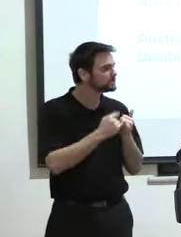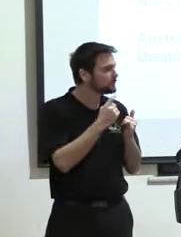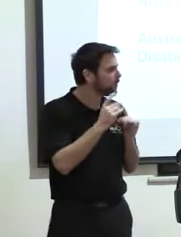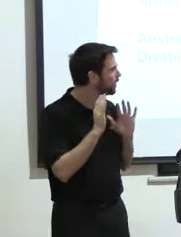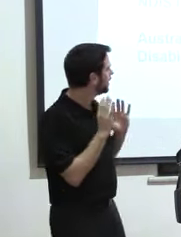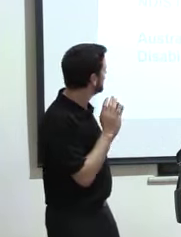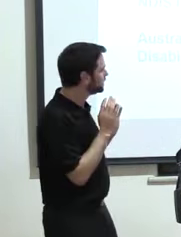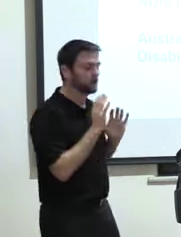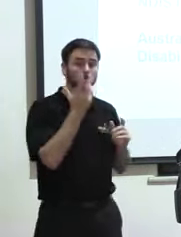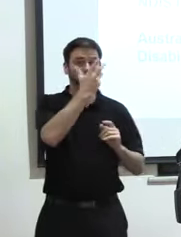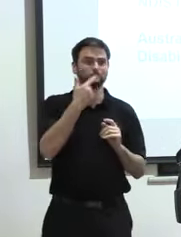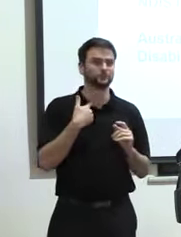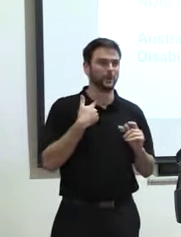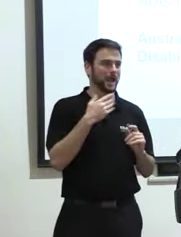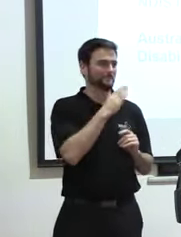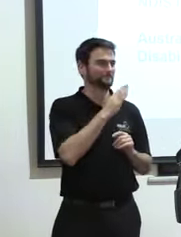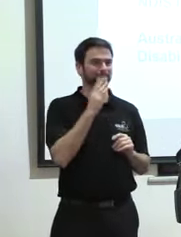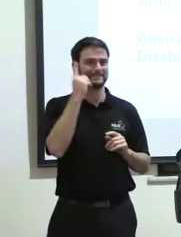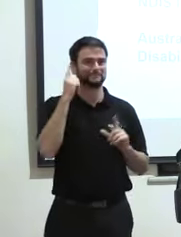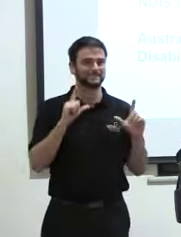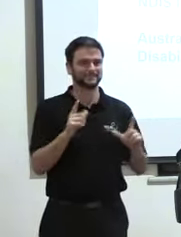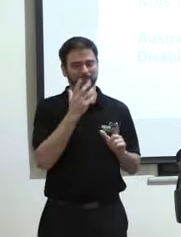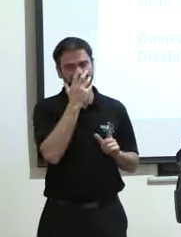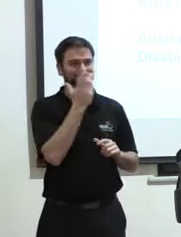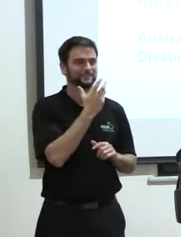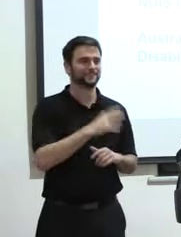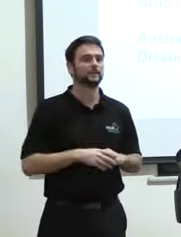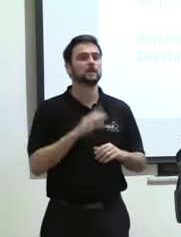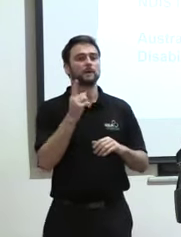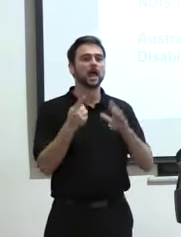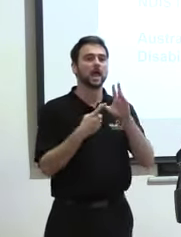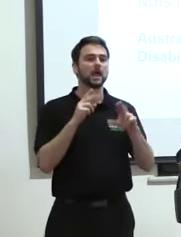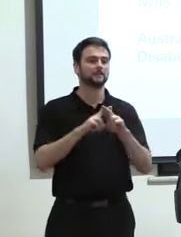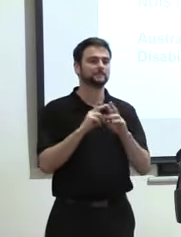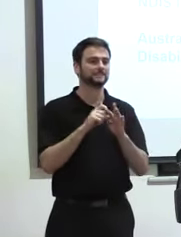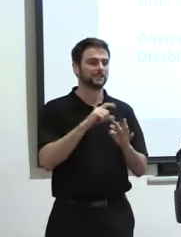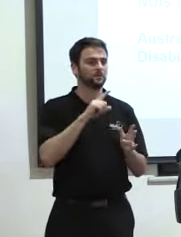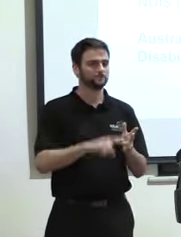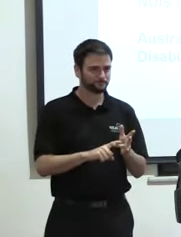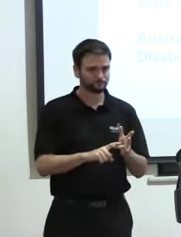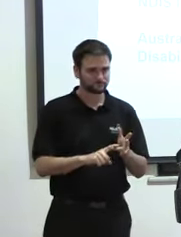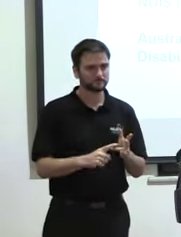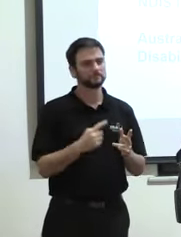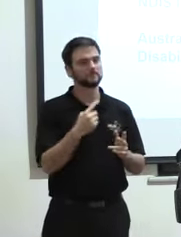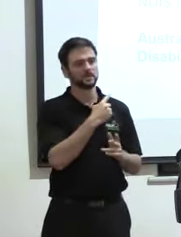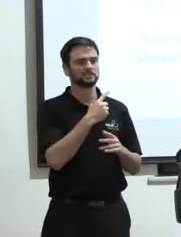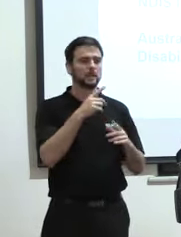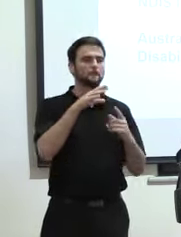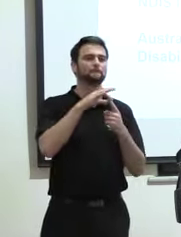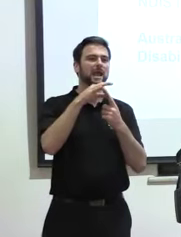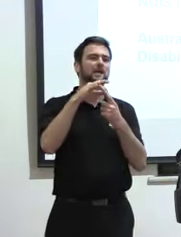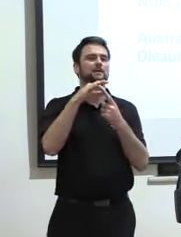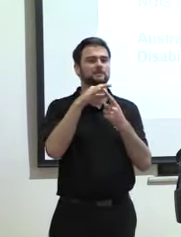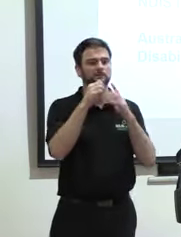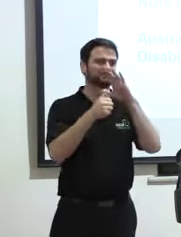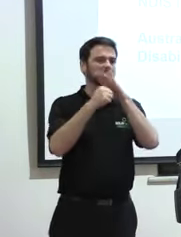no, I've skipped it. Anyway, so the Australian Federation of Disability Organisations is a peak body